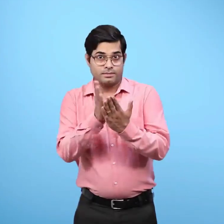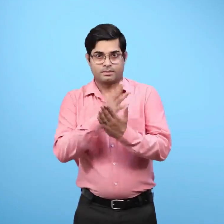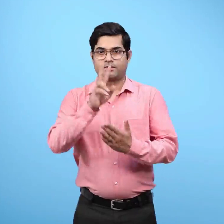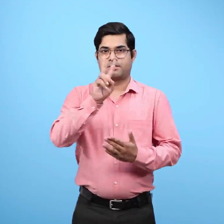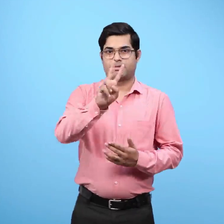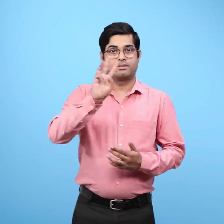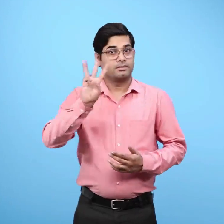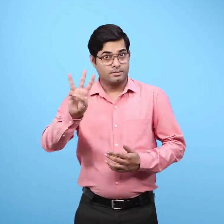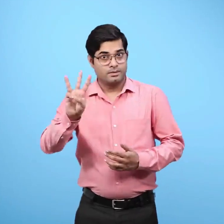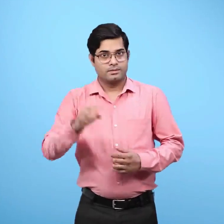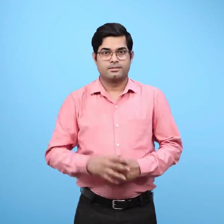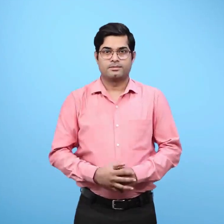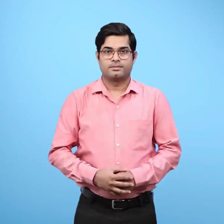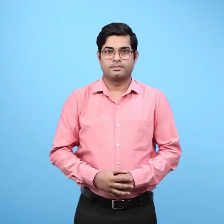Page 23.